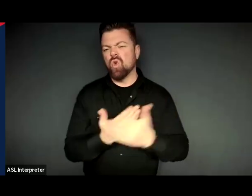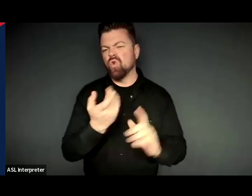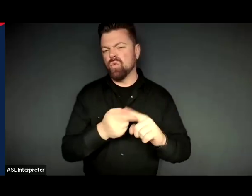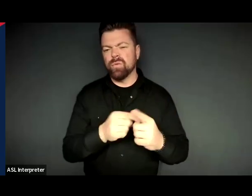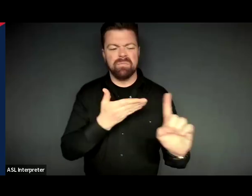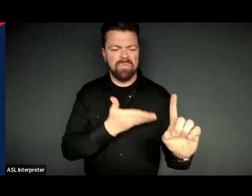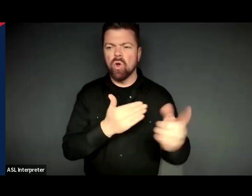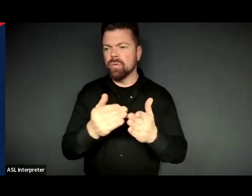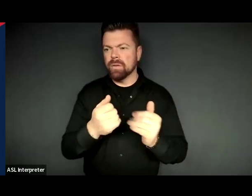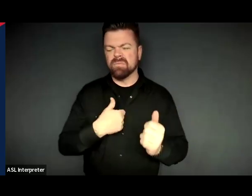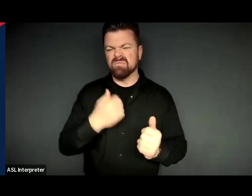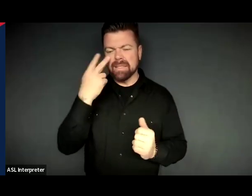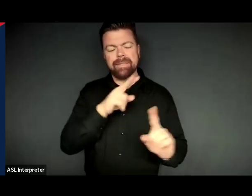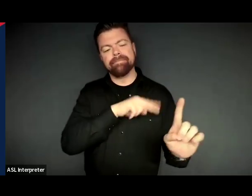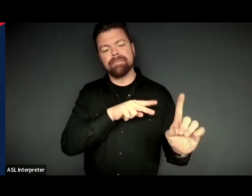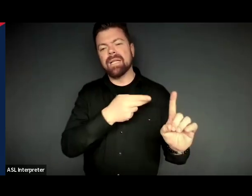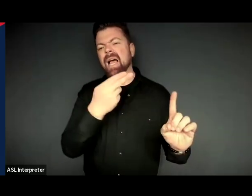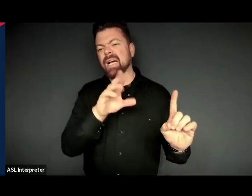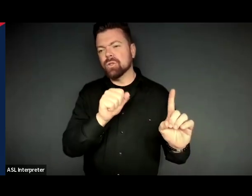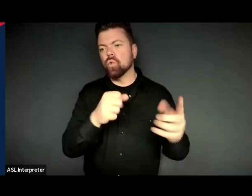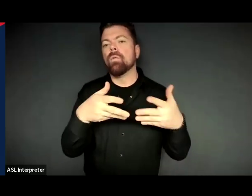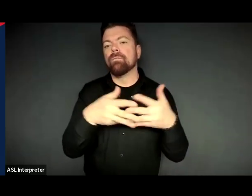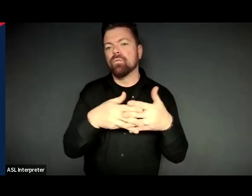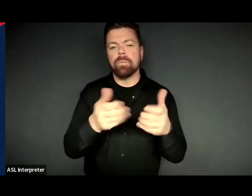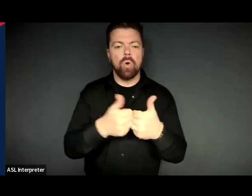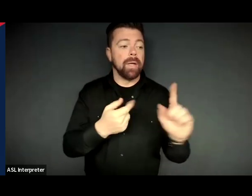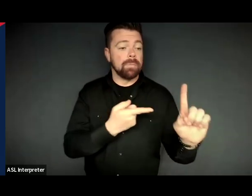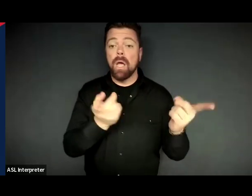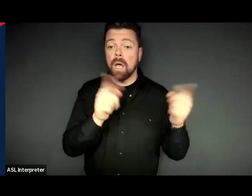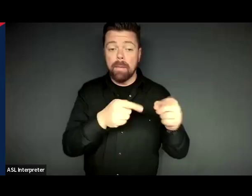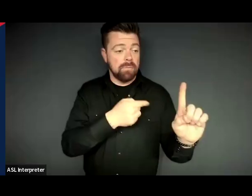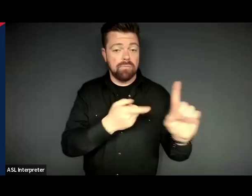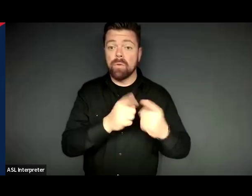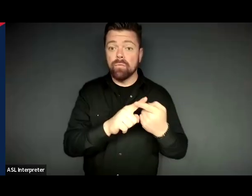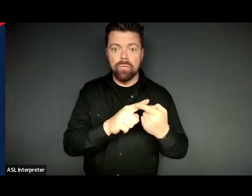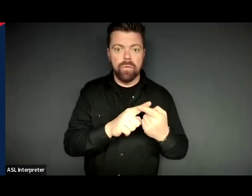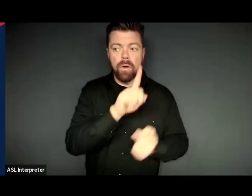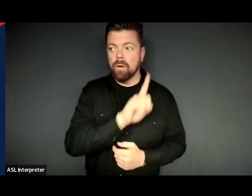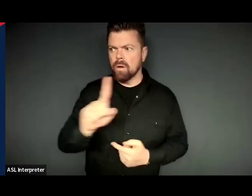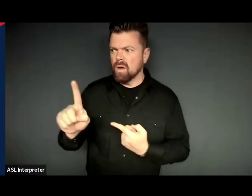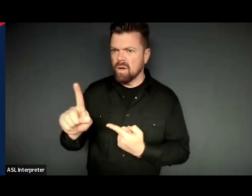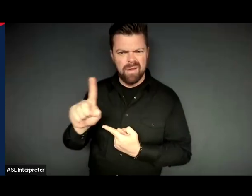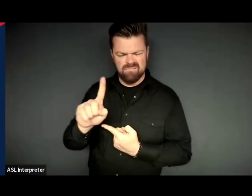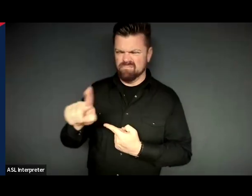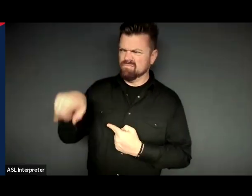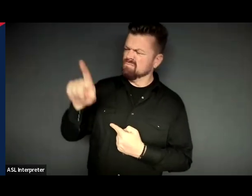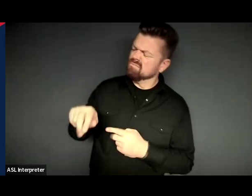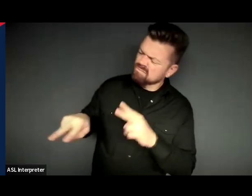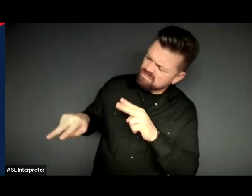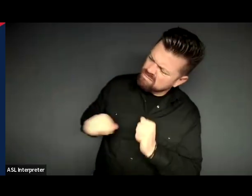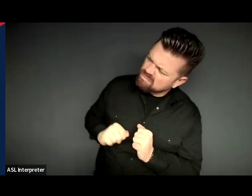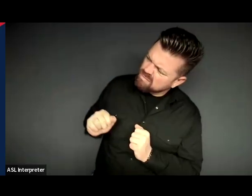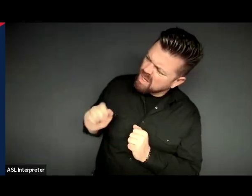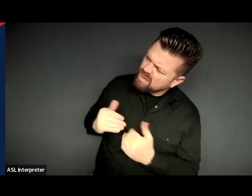on occasion at the high school football. And he goes there and he never has shoes and socks on. And in the fall